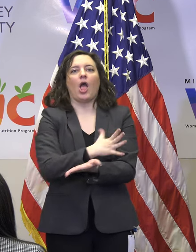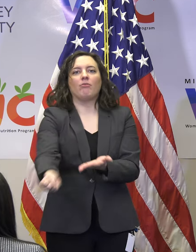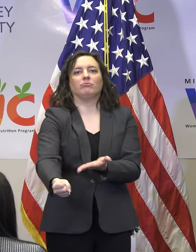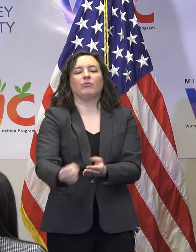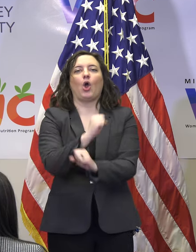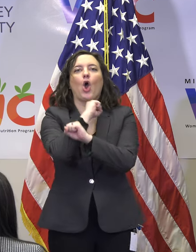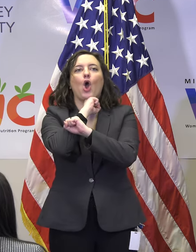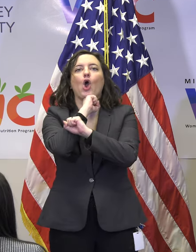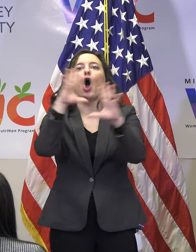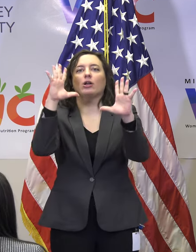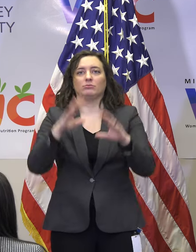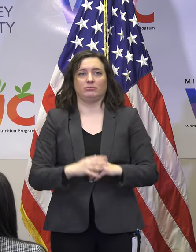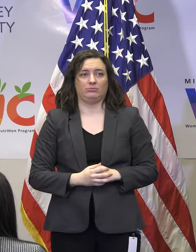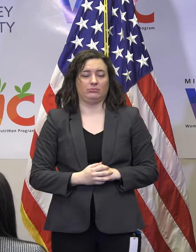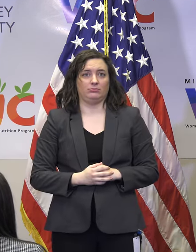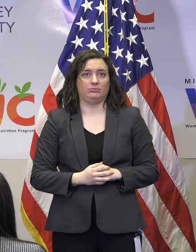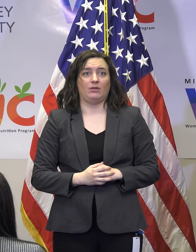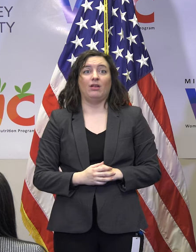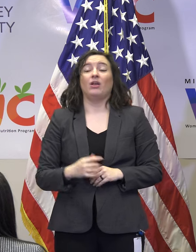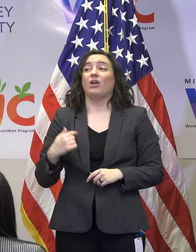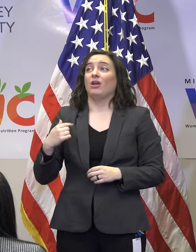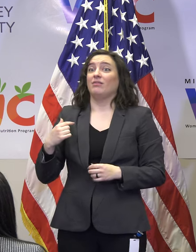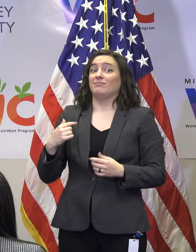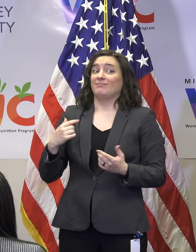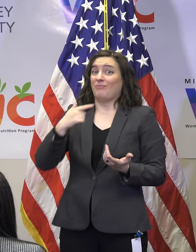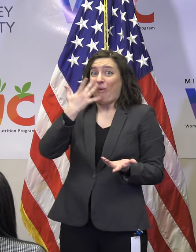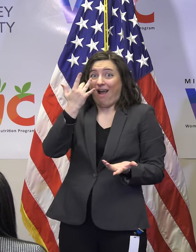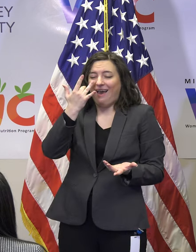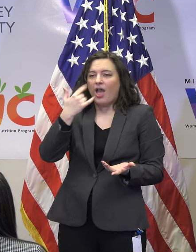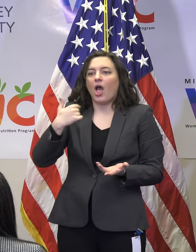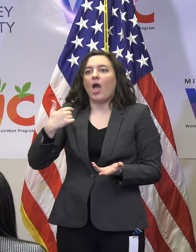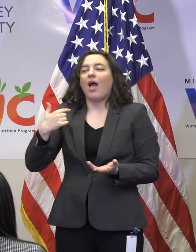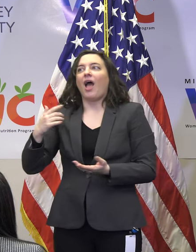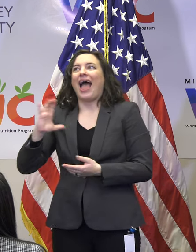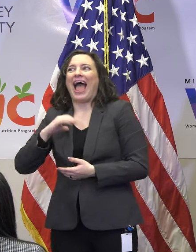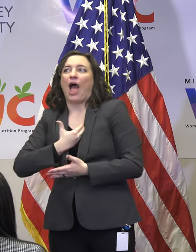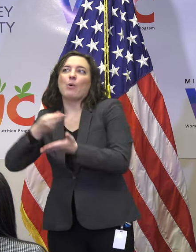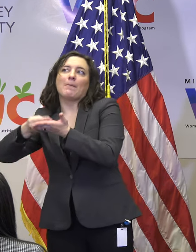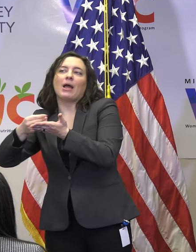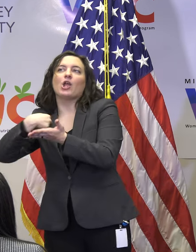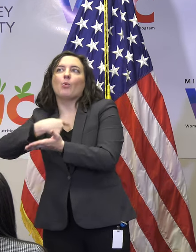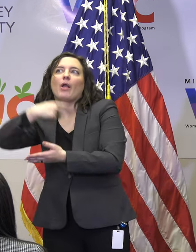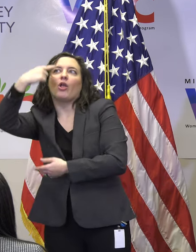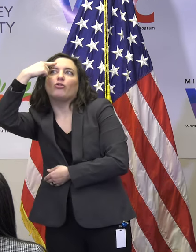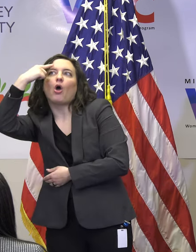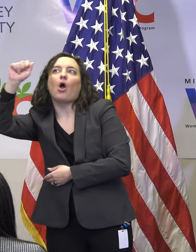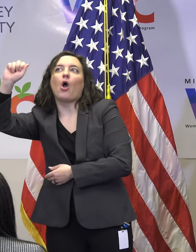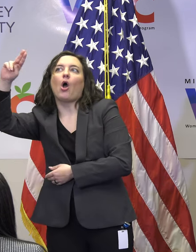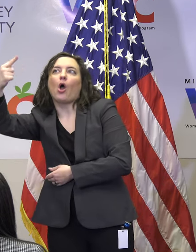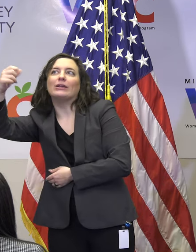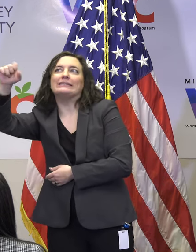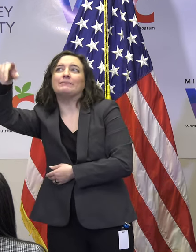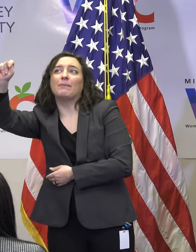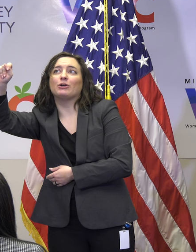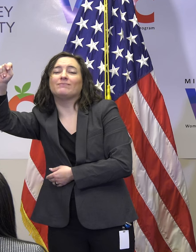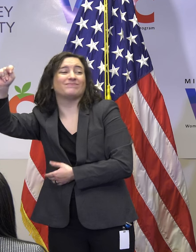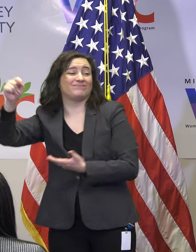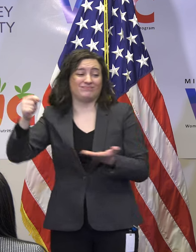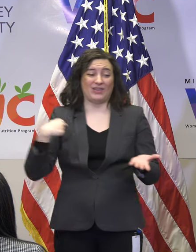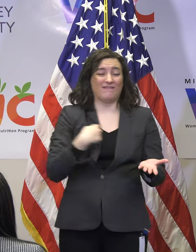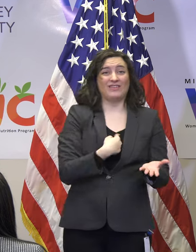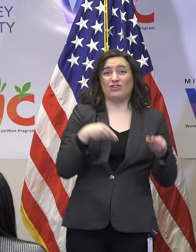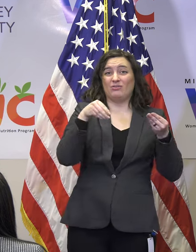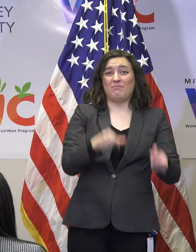money and the August money in April. And that's just an untenable circumstance and situation with so many